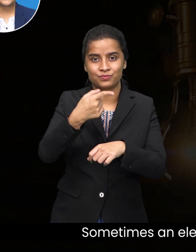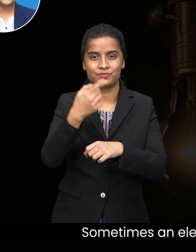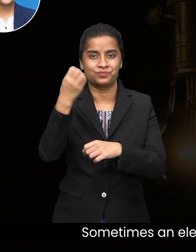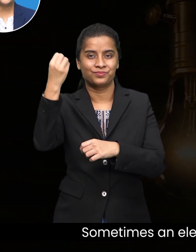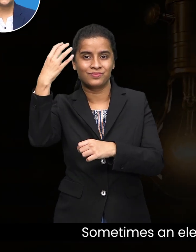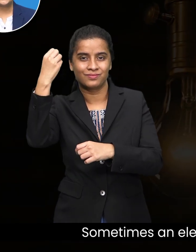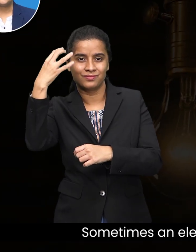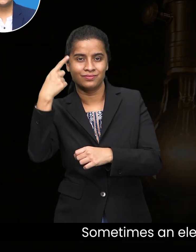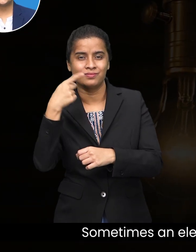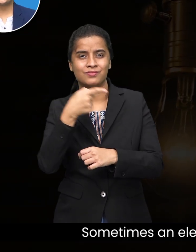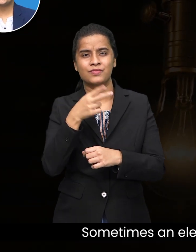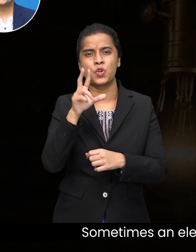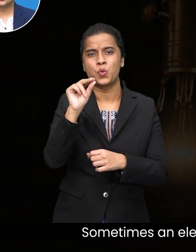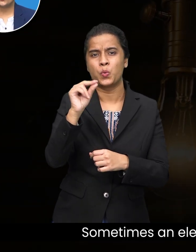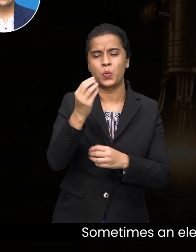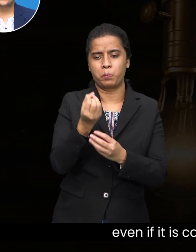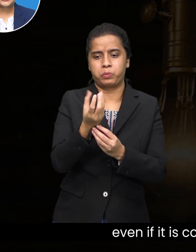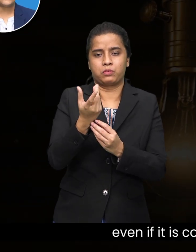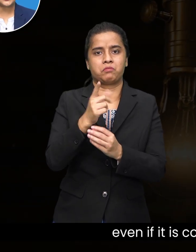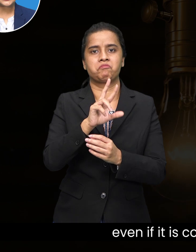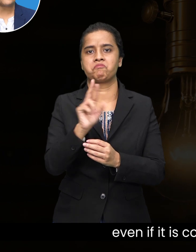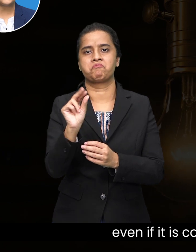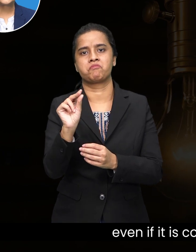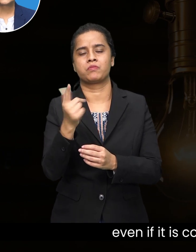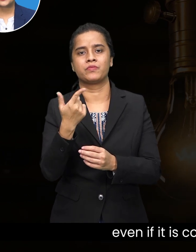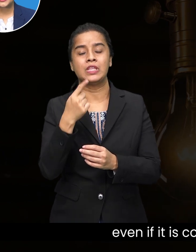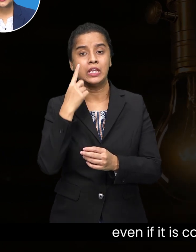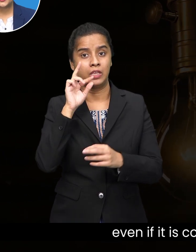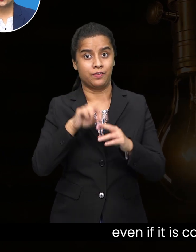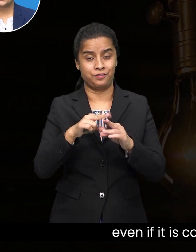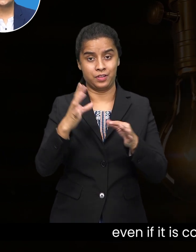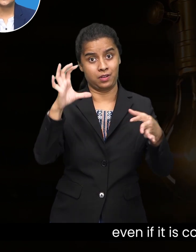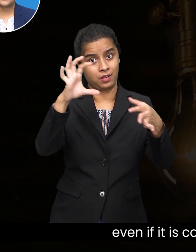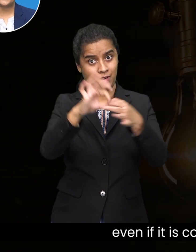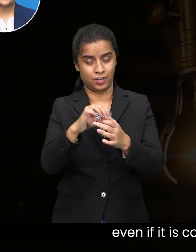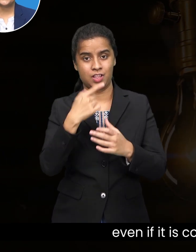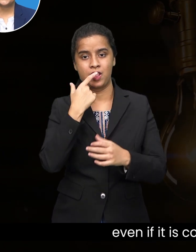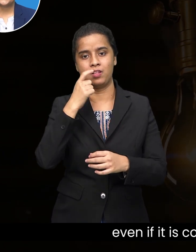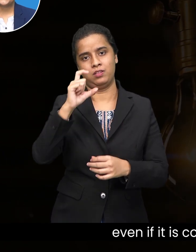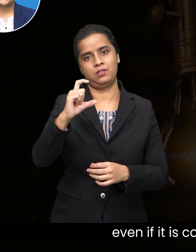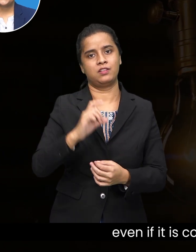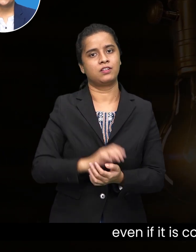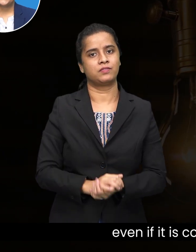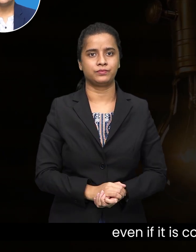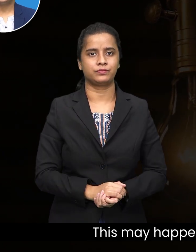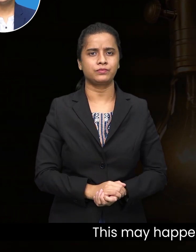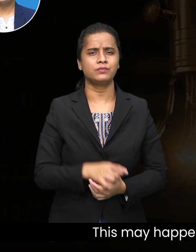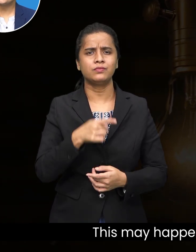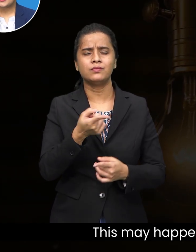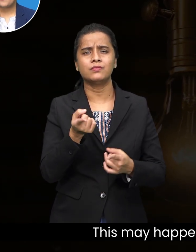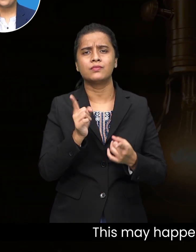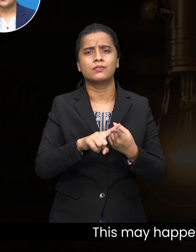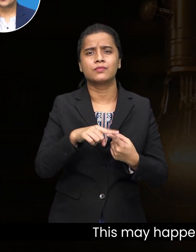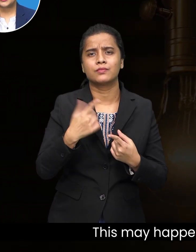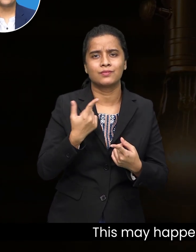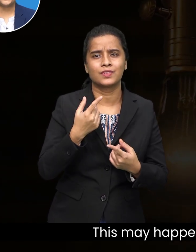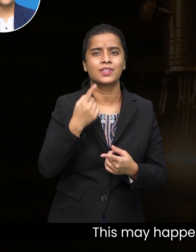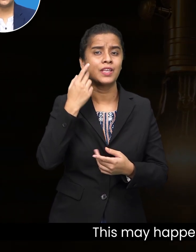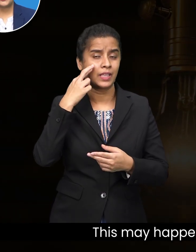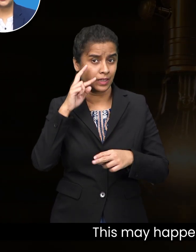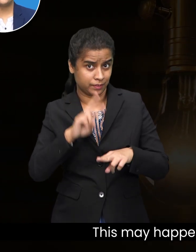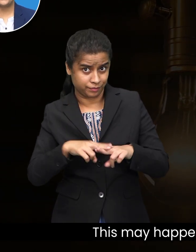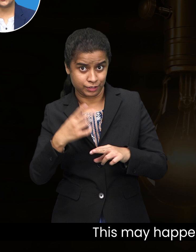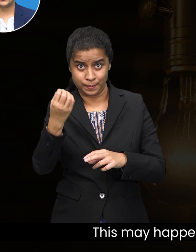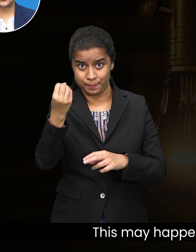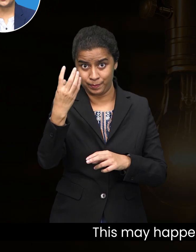Sometimes an electric bulb does not glow even if it is connected to the cell. This may happen if the